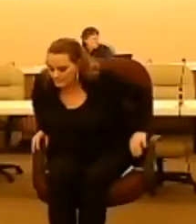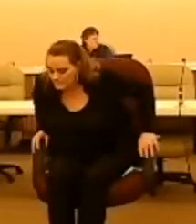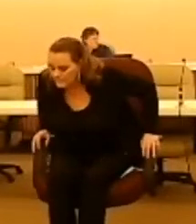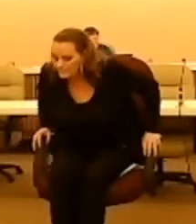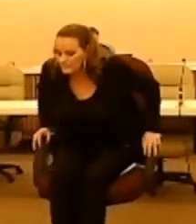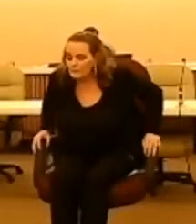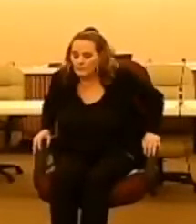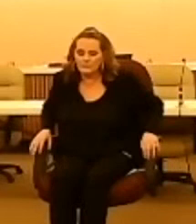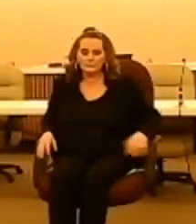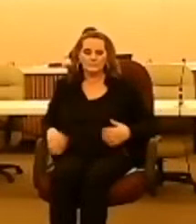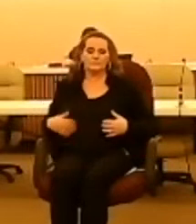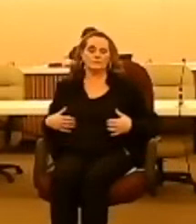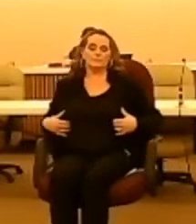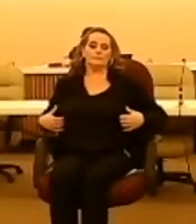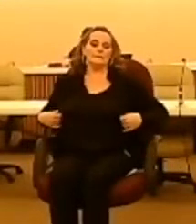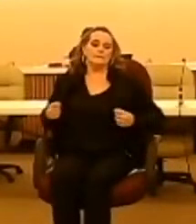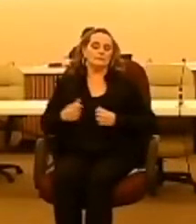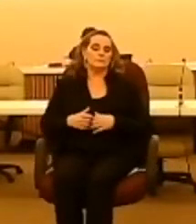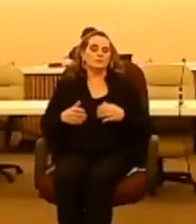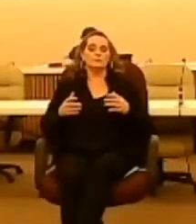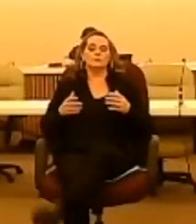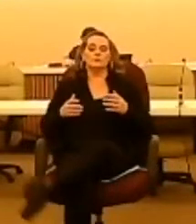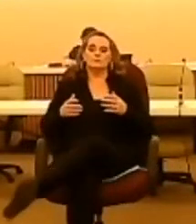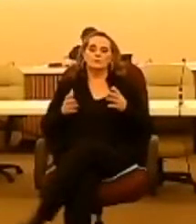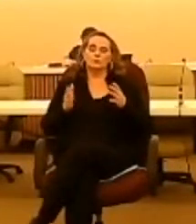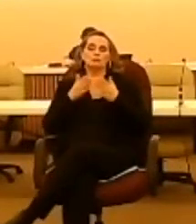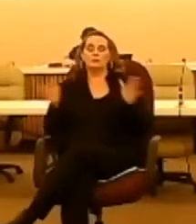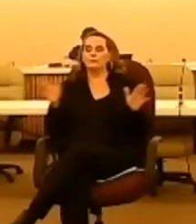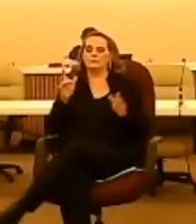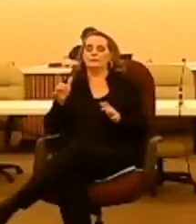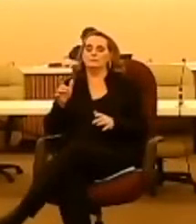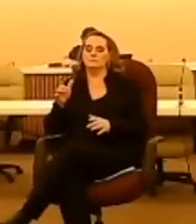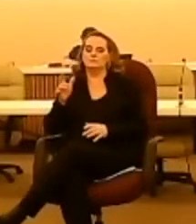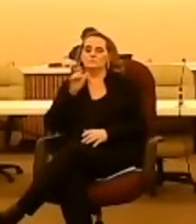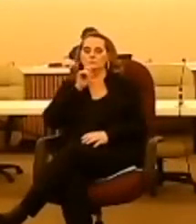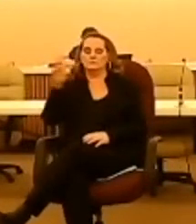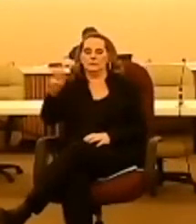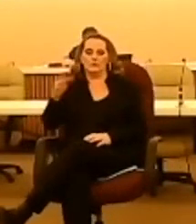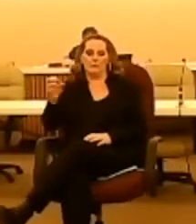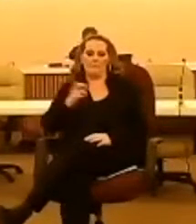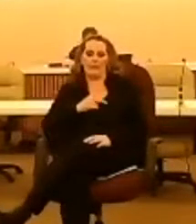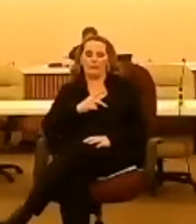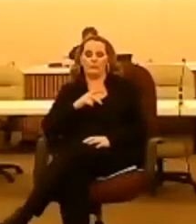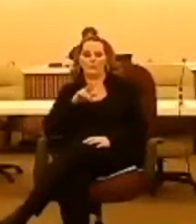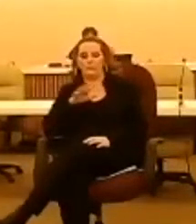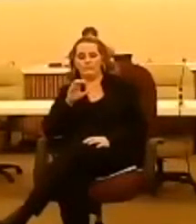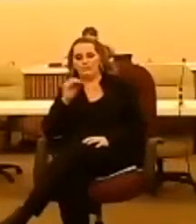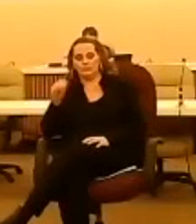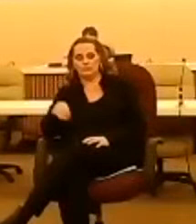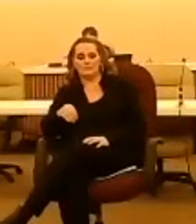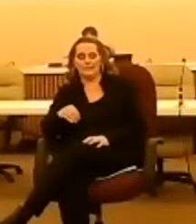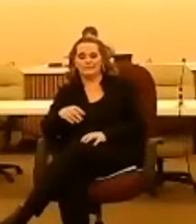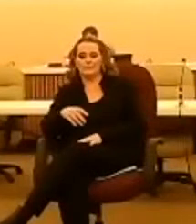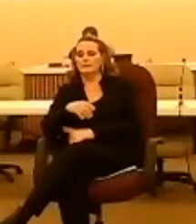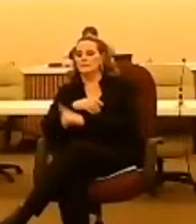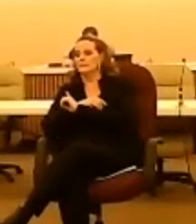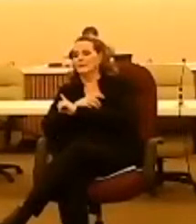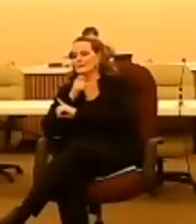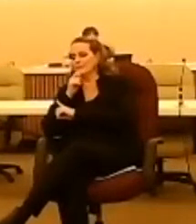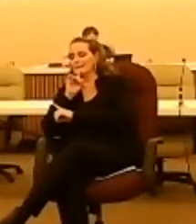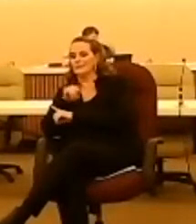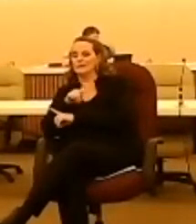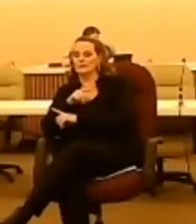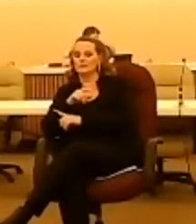Usually we don't see somebody coming back to put a 35% addition onto their building. Actually, that's not true at